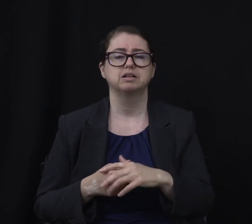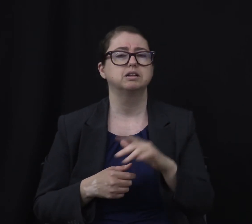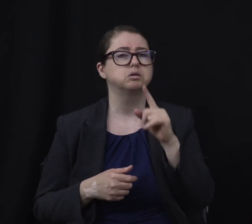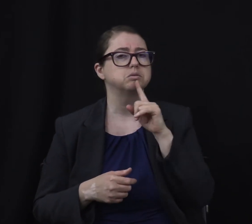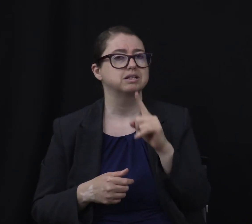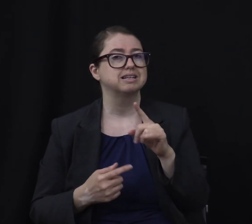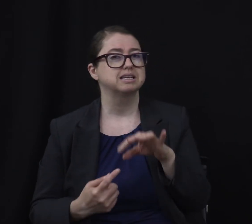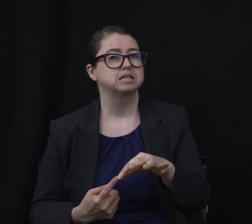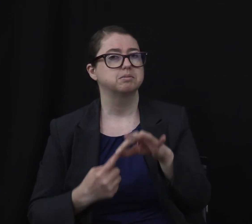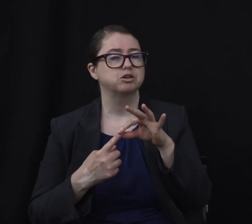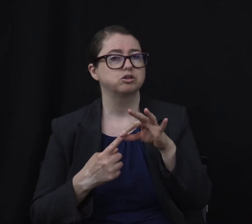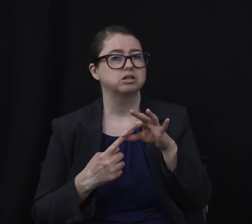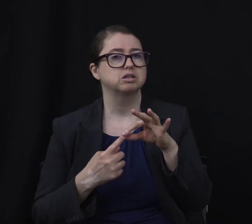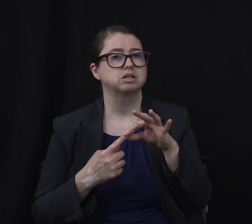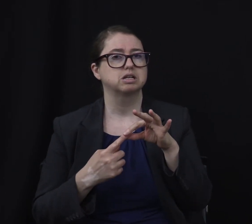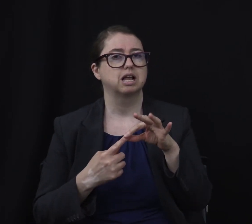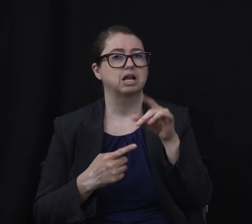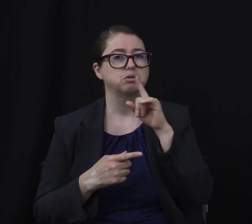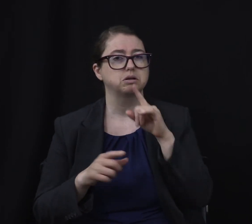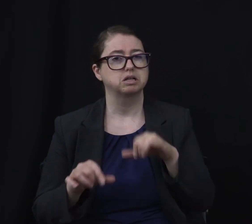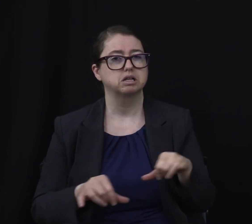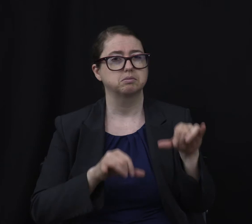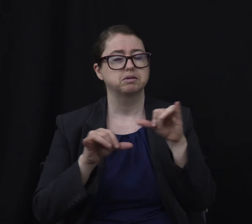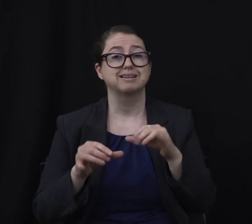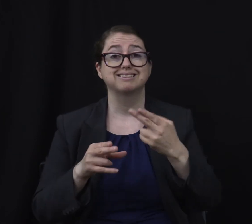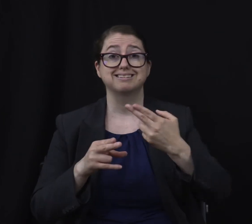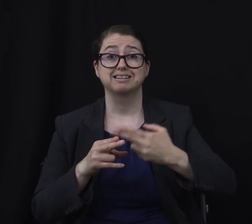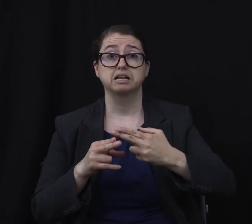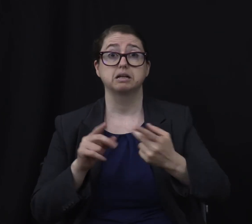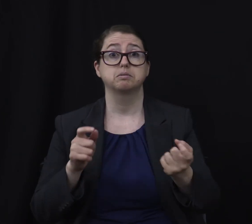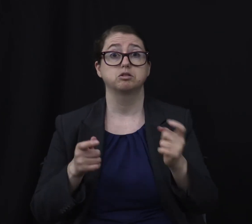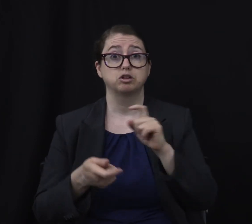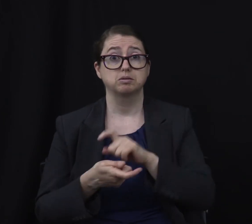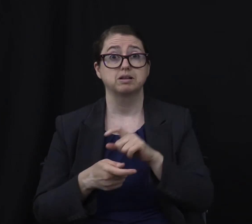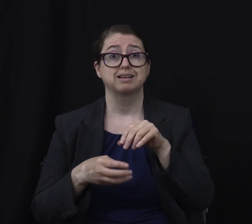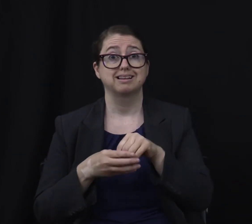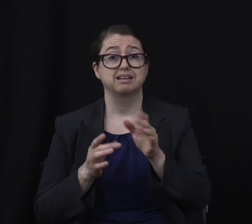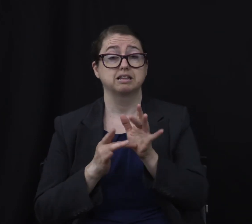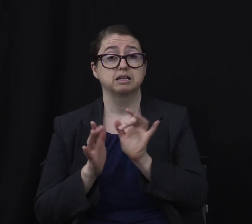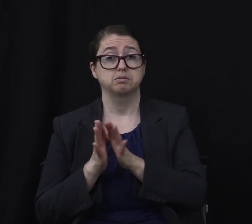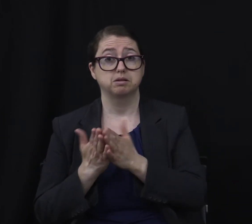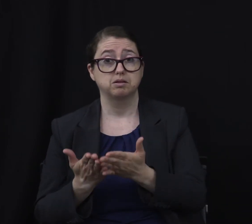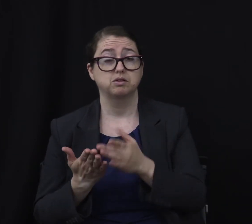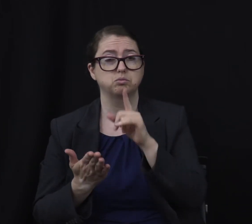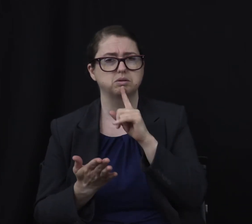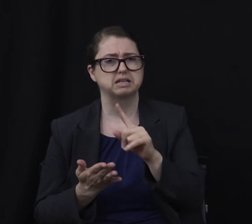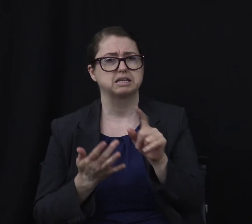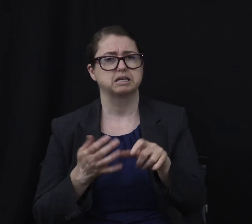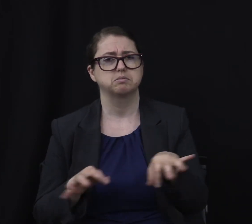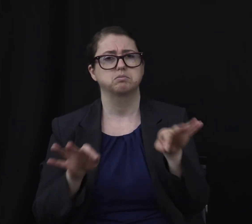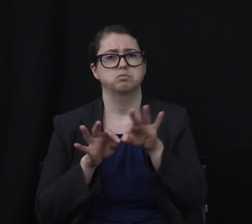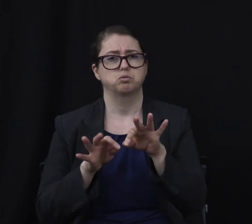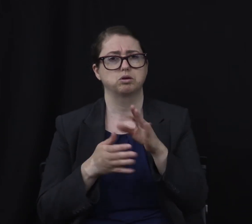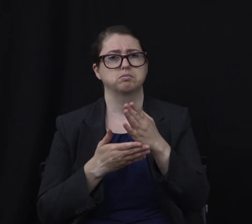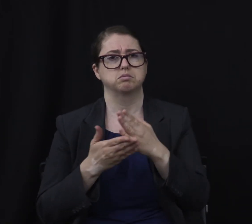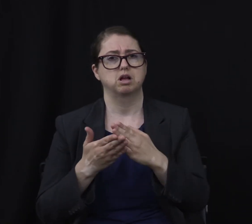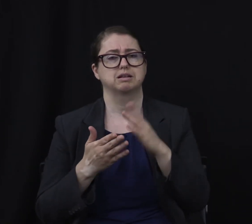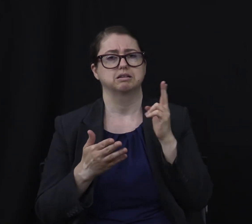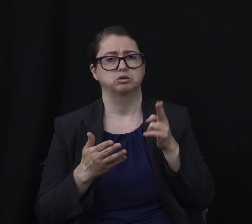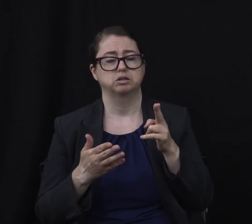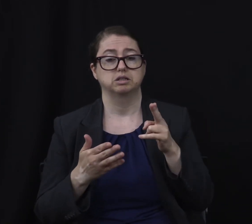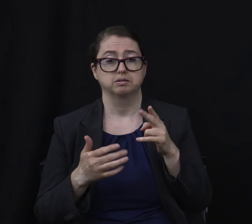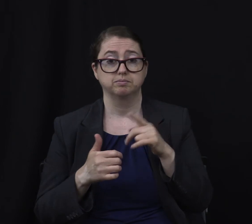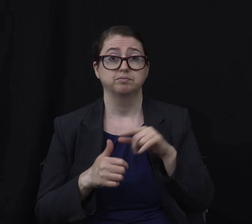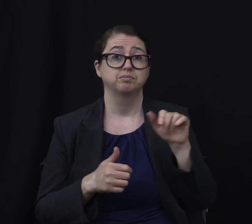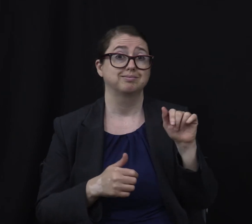quite common also about name changes happening in the Bible at pivotal moments of history. We have Abraham and